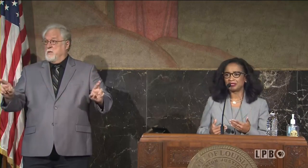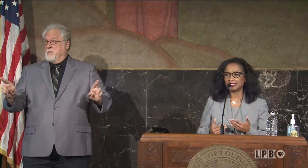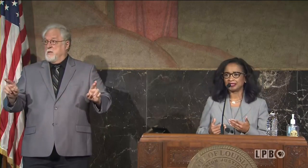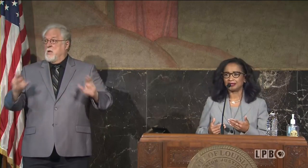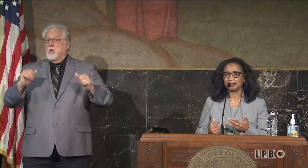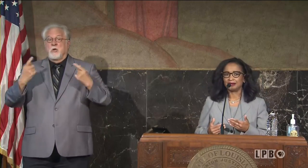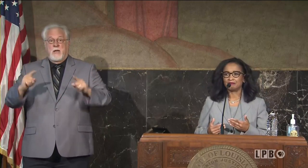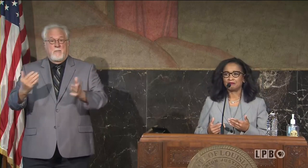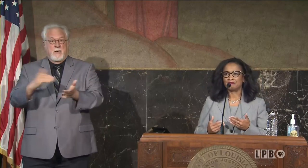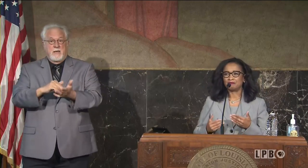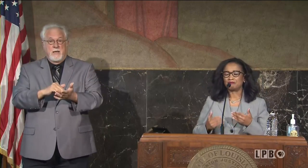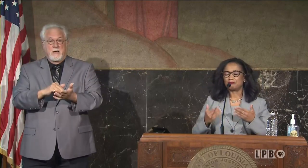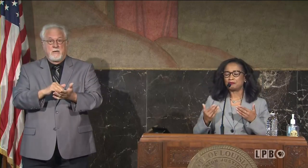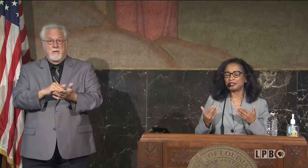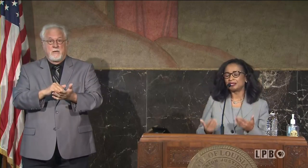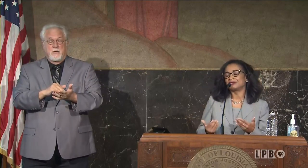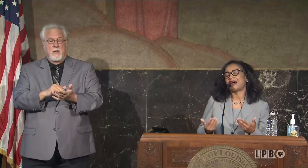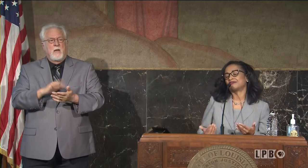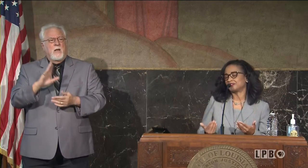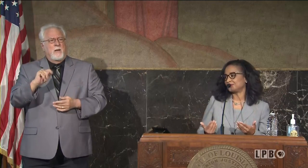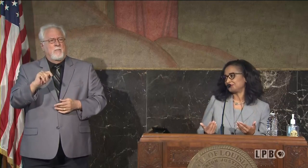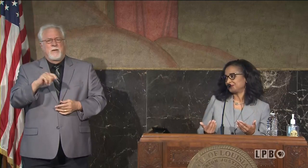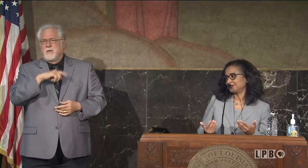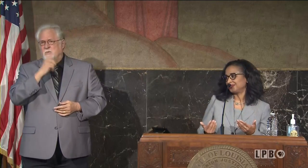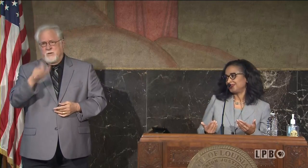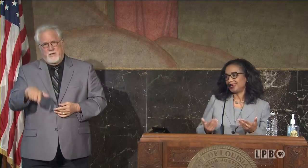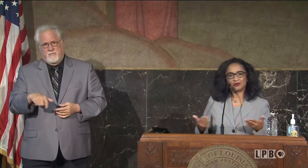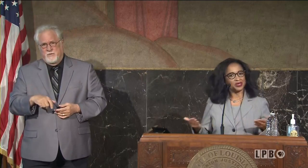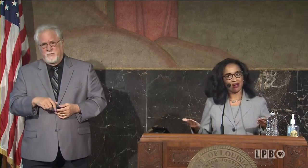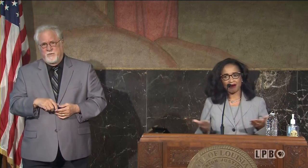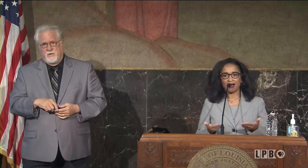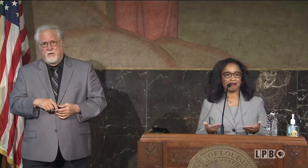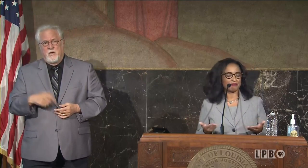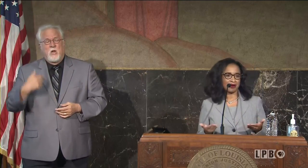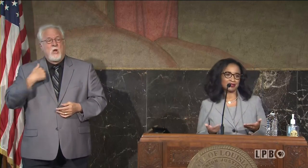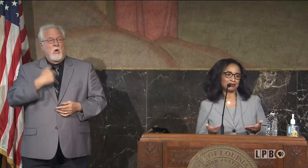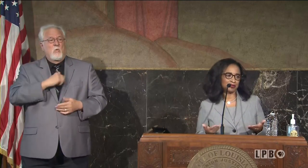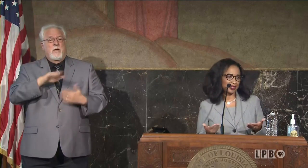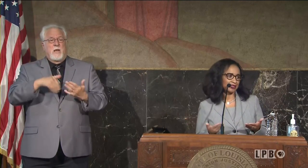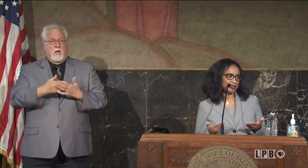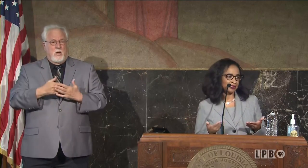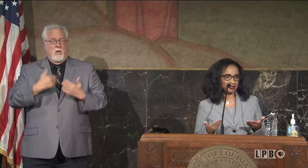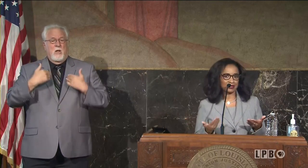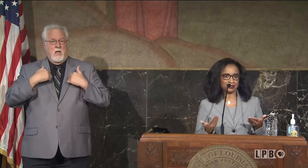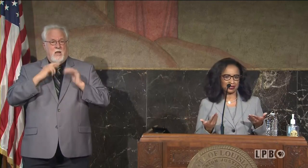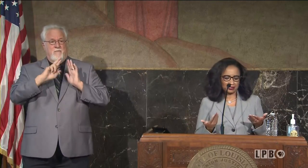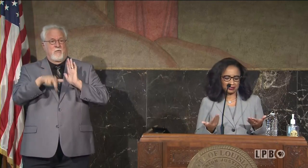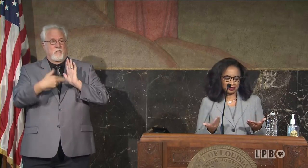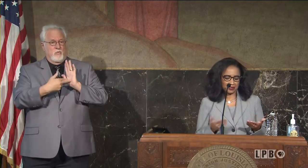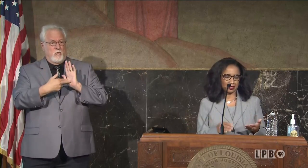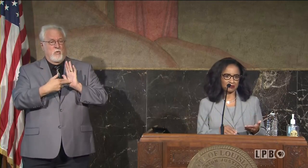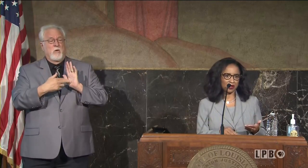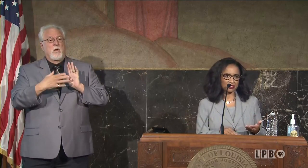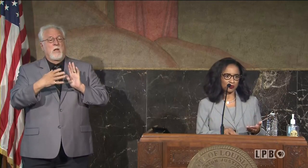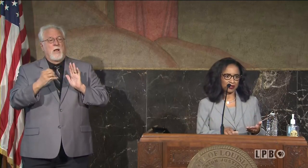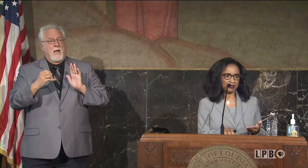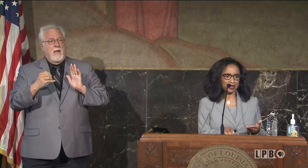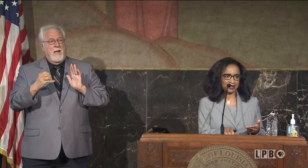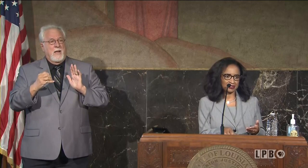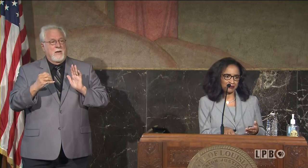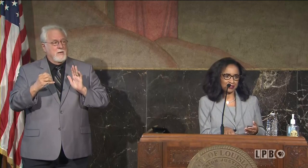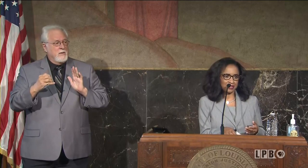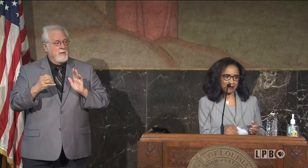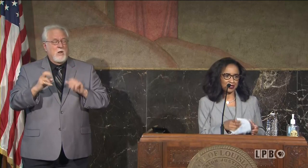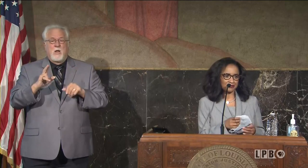can happen again, but it doesn't have to. And we all have a part to play in this. And could something as small as wearing